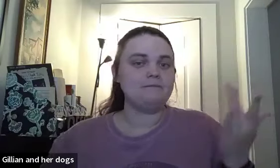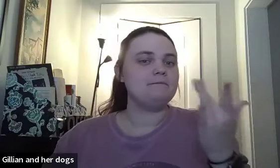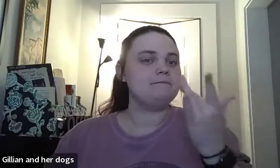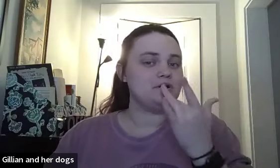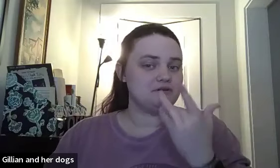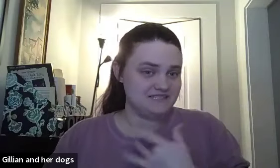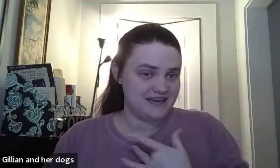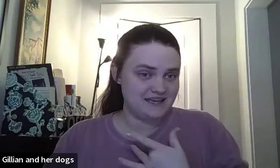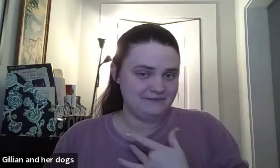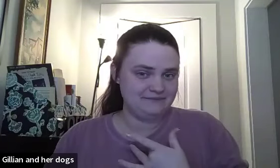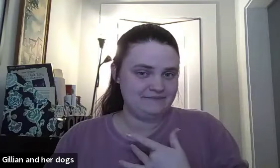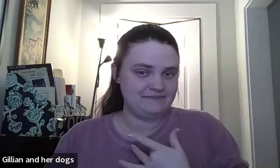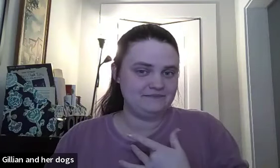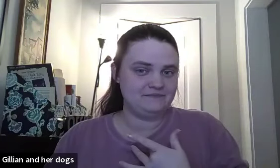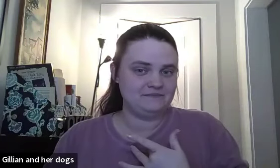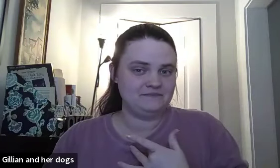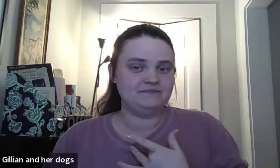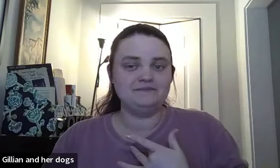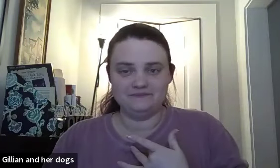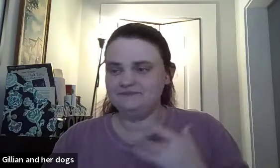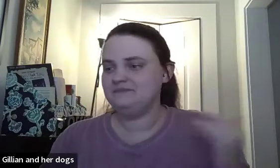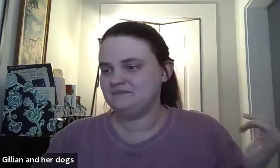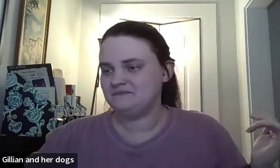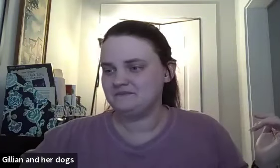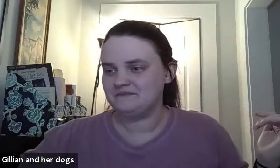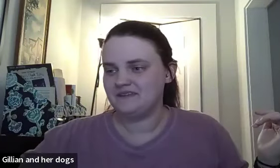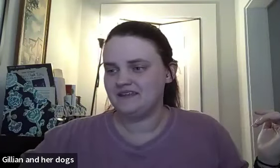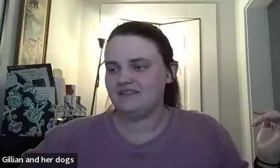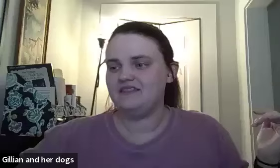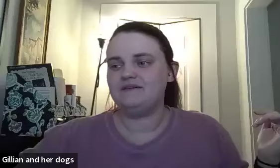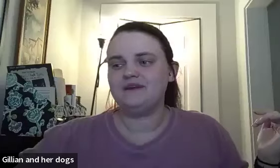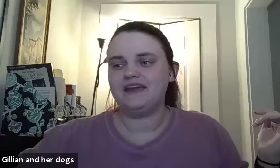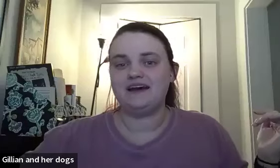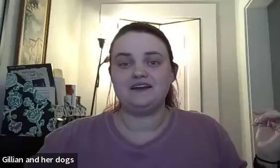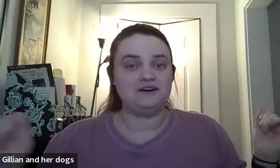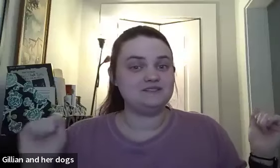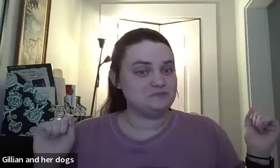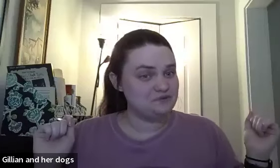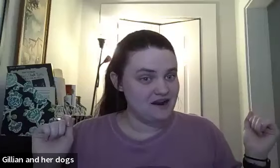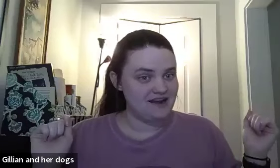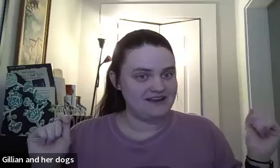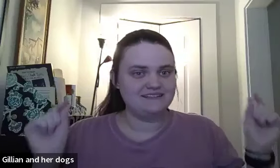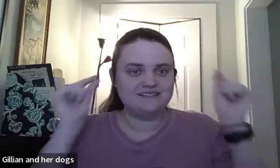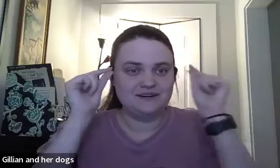birthday. Then we had our surprise.